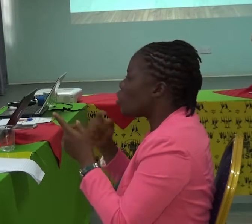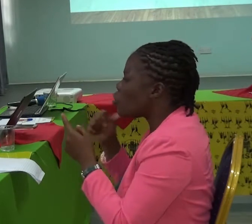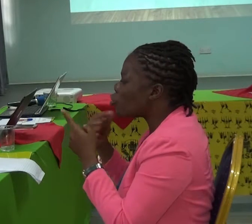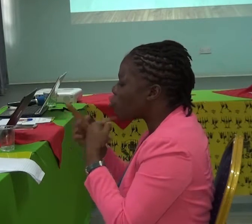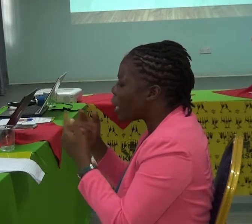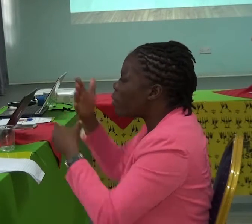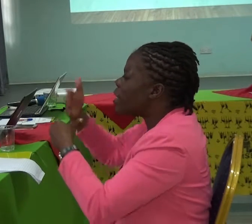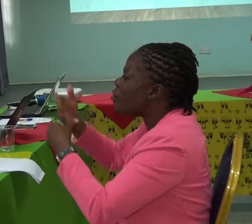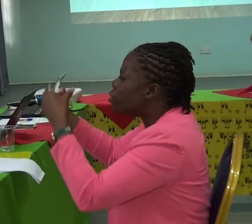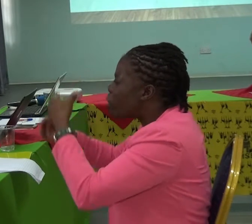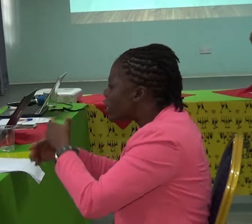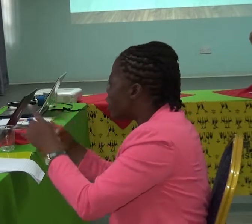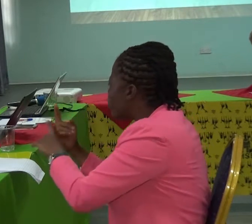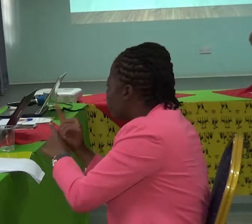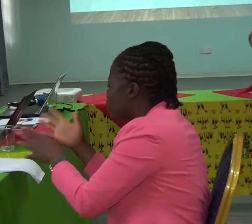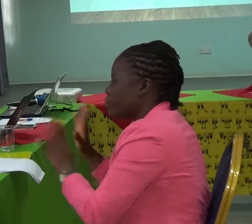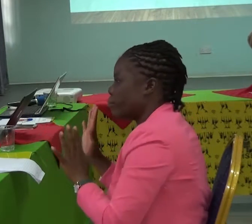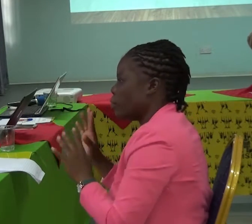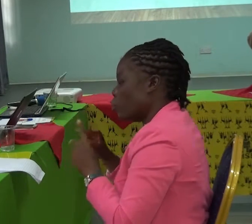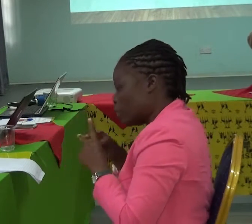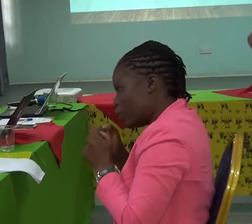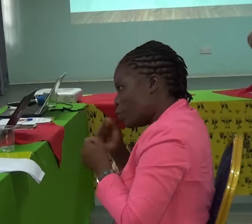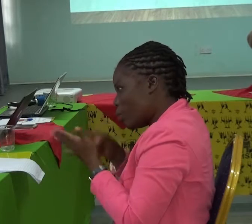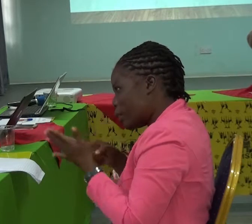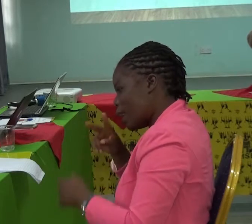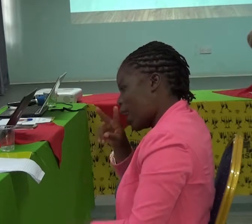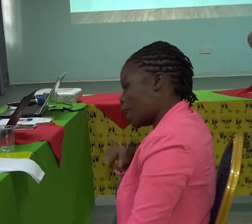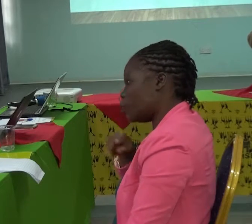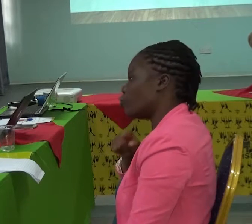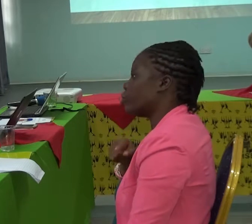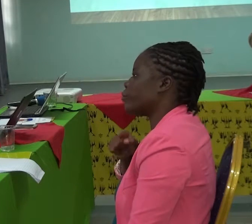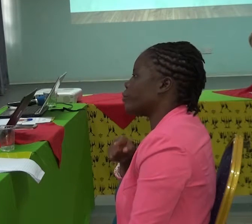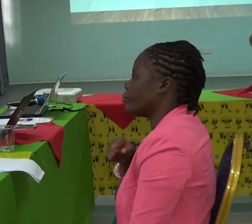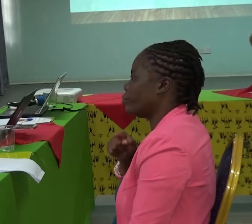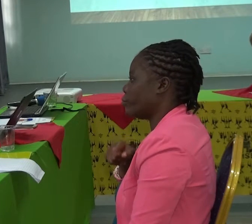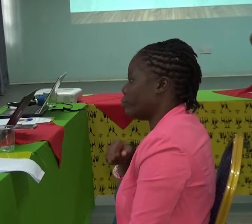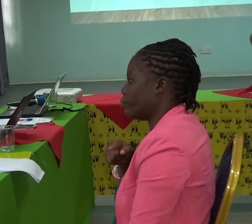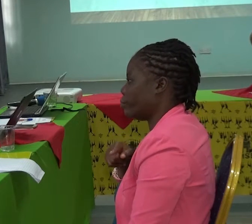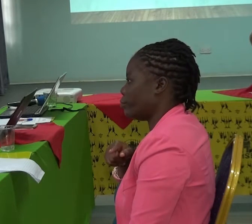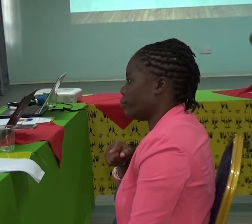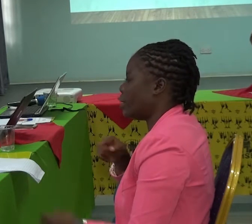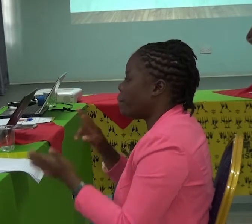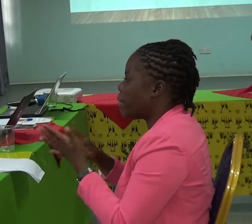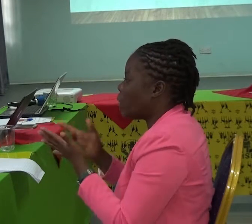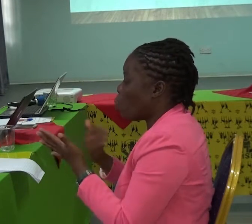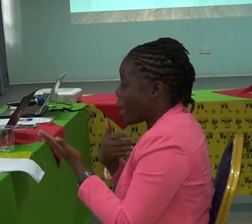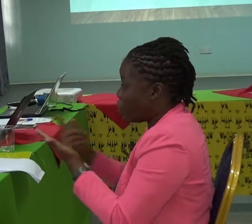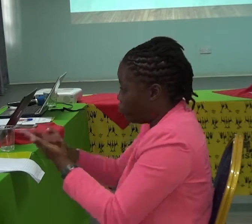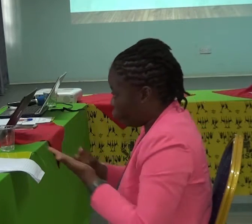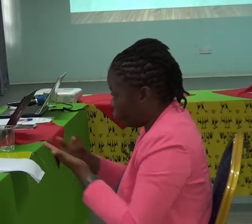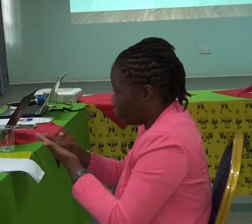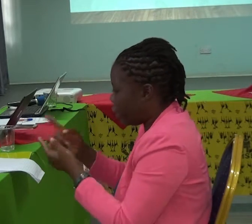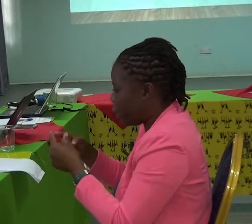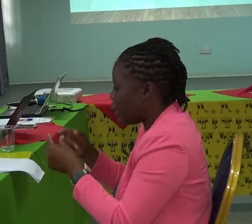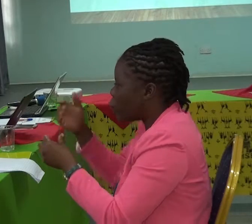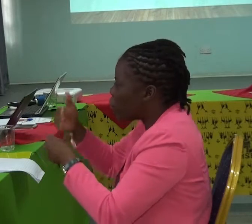attitude alone first? Can we start with attitude? Where we have discussions and build one another. And